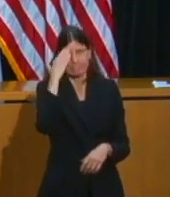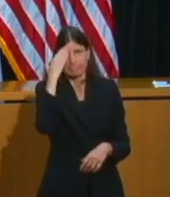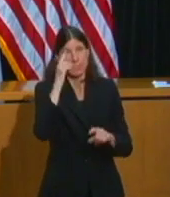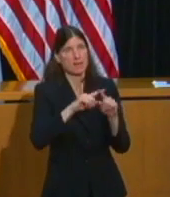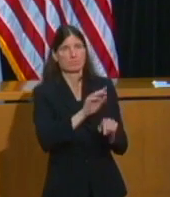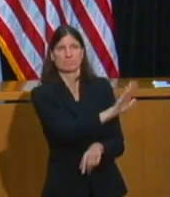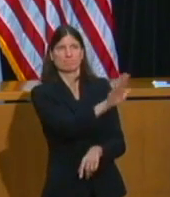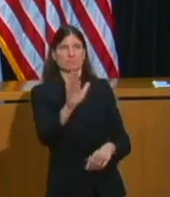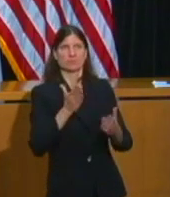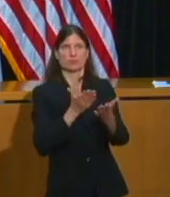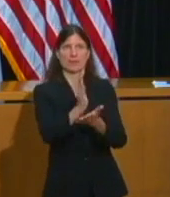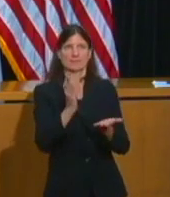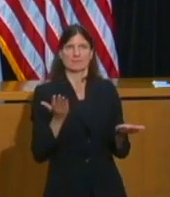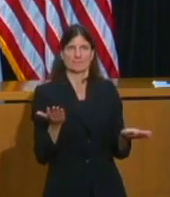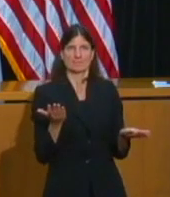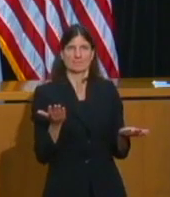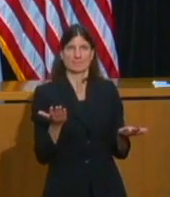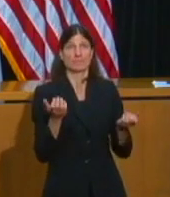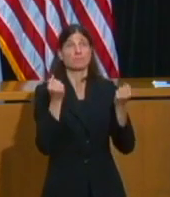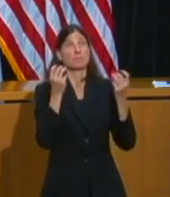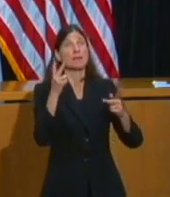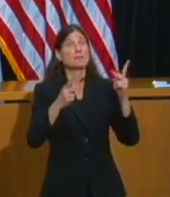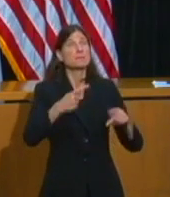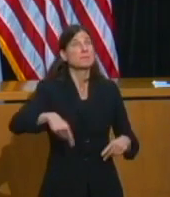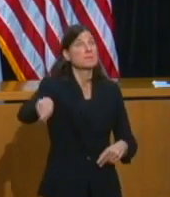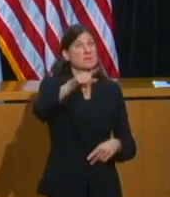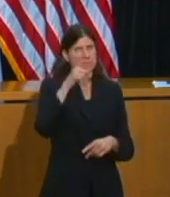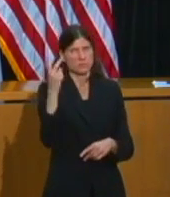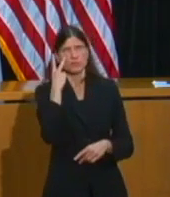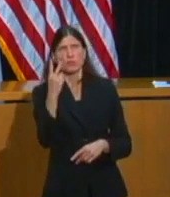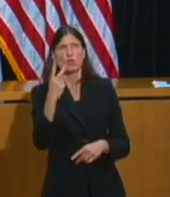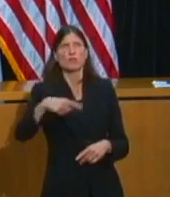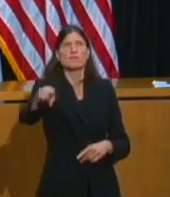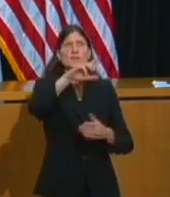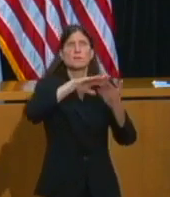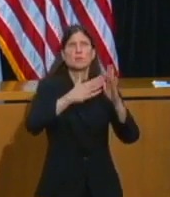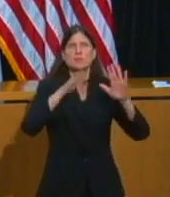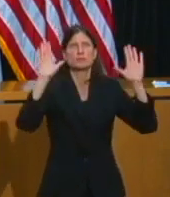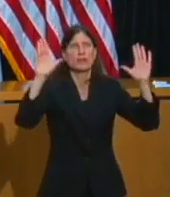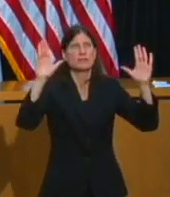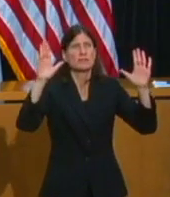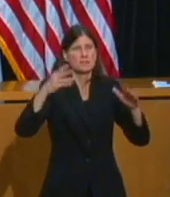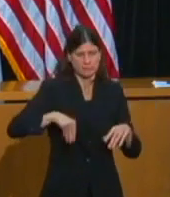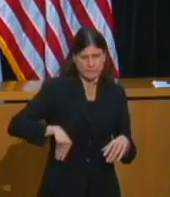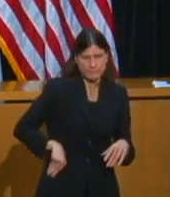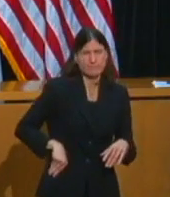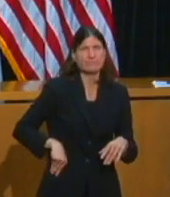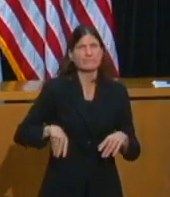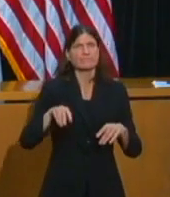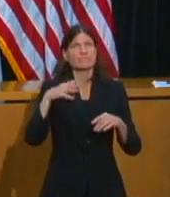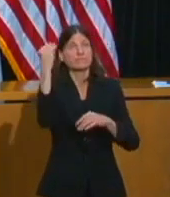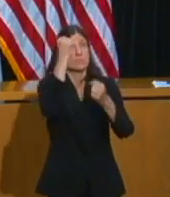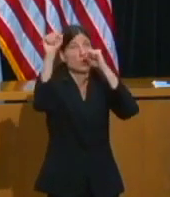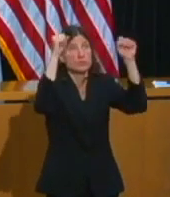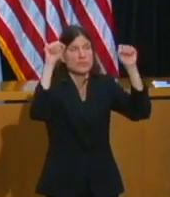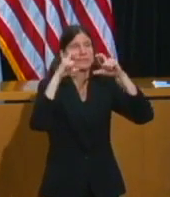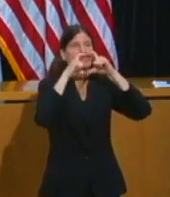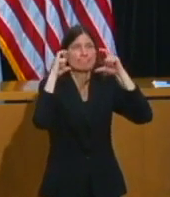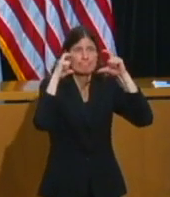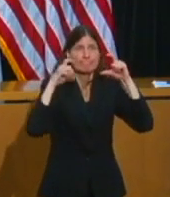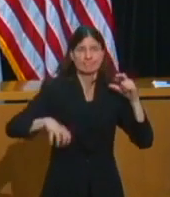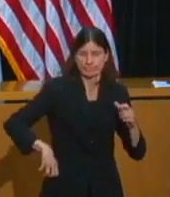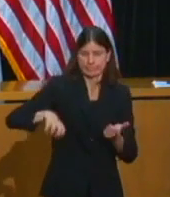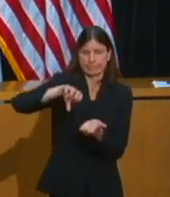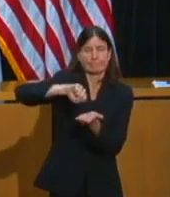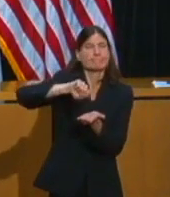have worn face coverings, and I've seen a ton of hand sanitizer, believe it or not, with many of them as well. But as